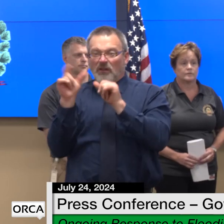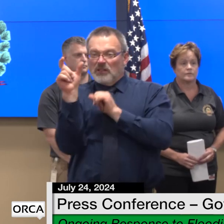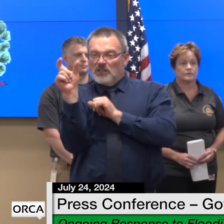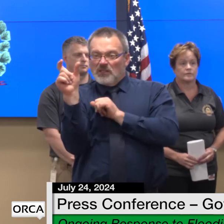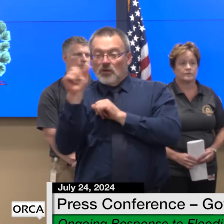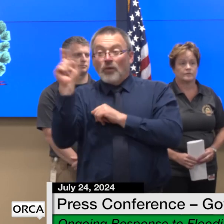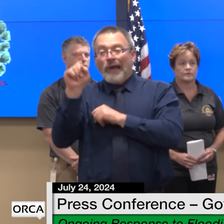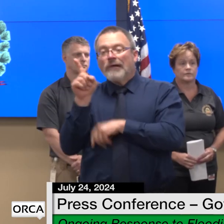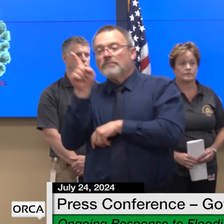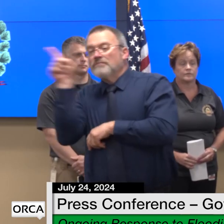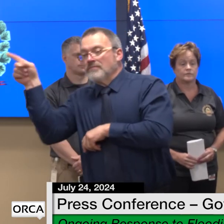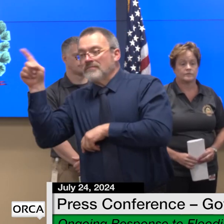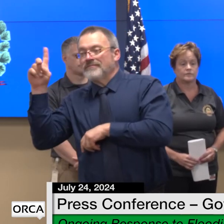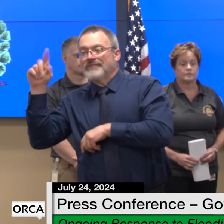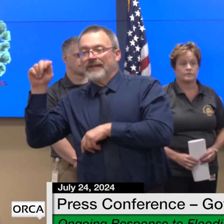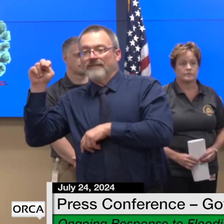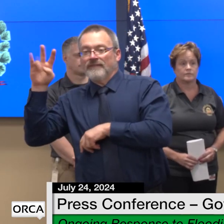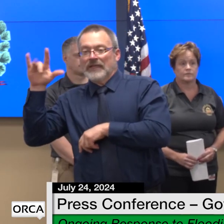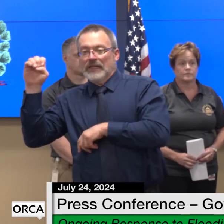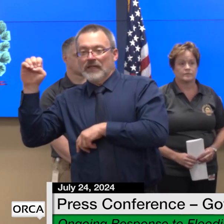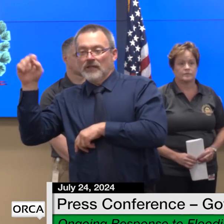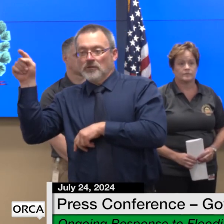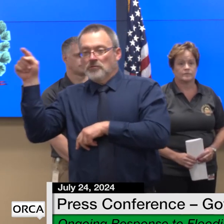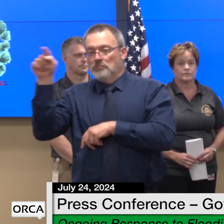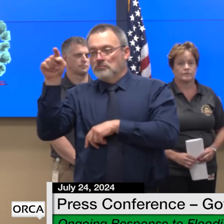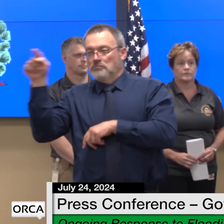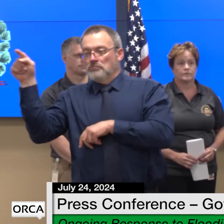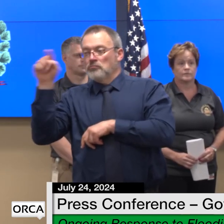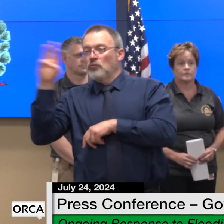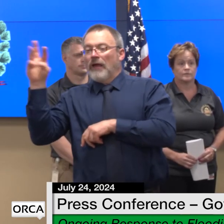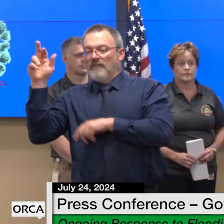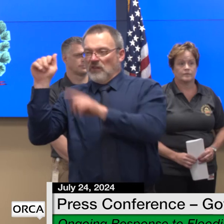Village to West Danville Park and Ride.